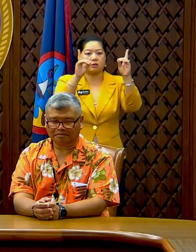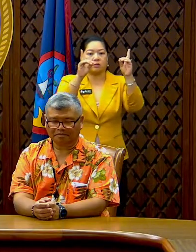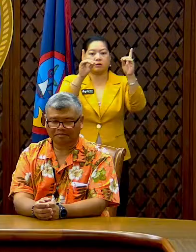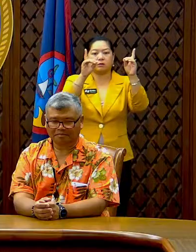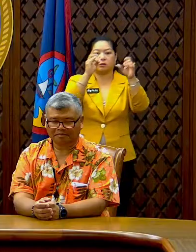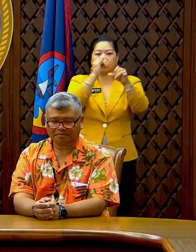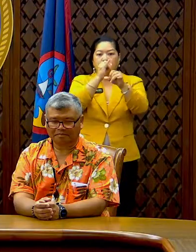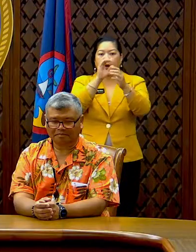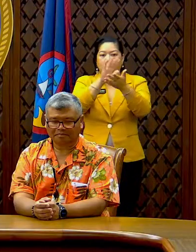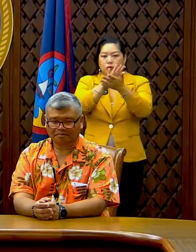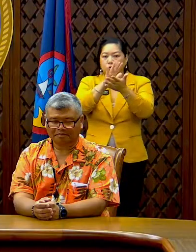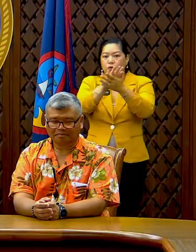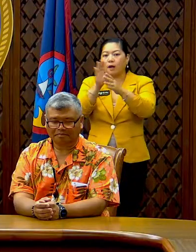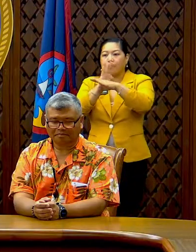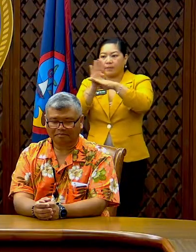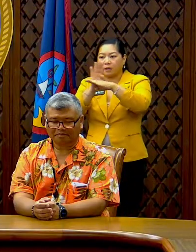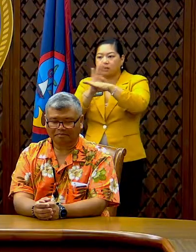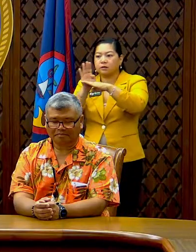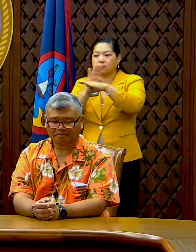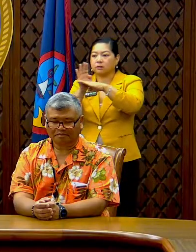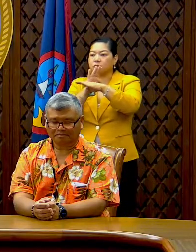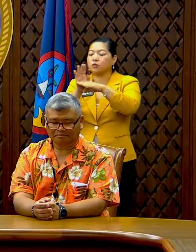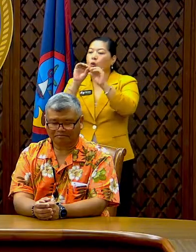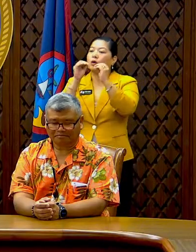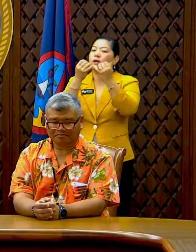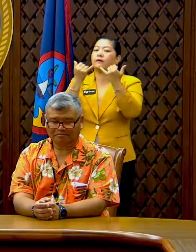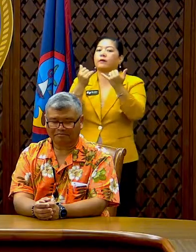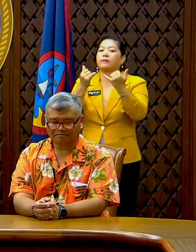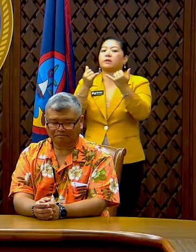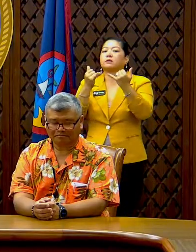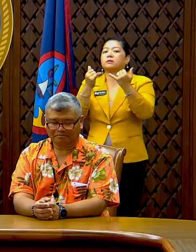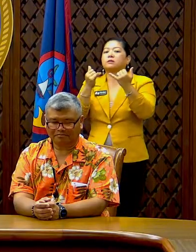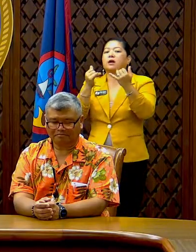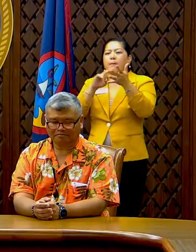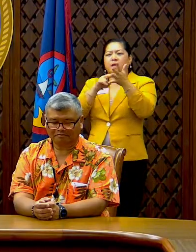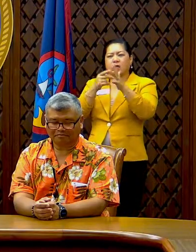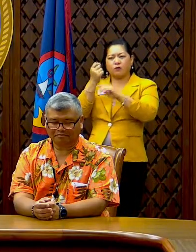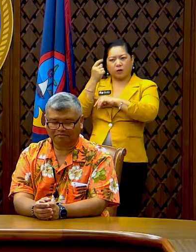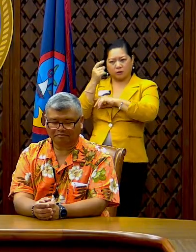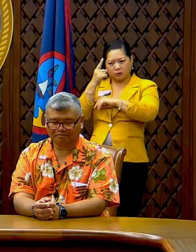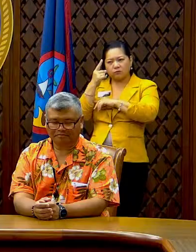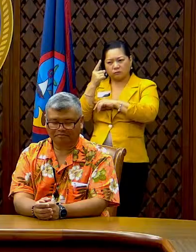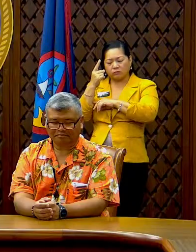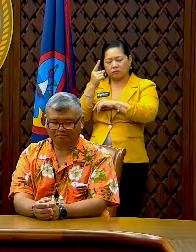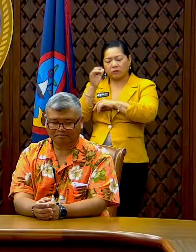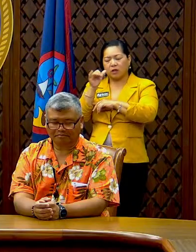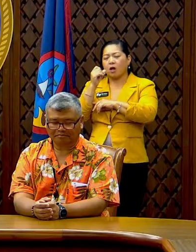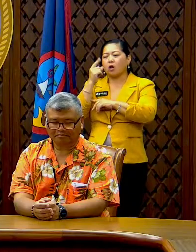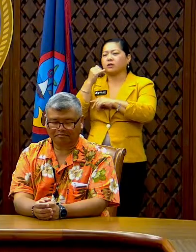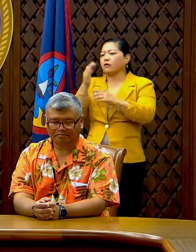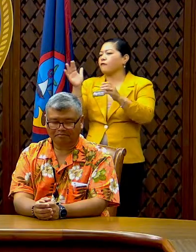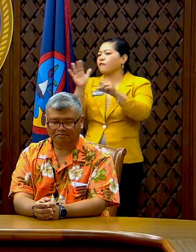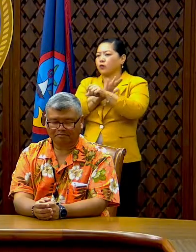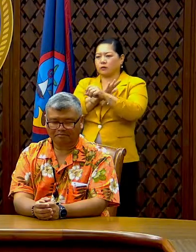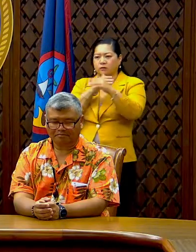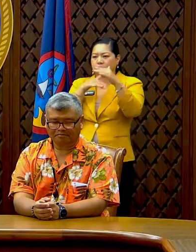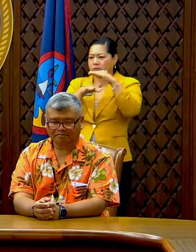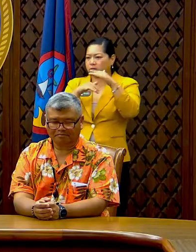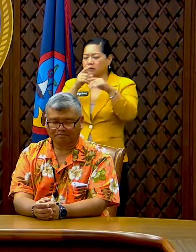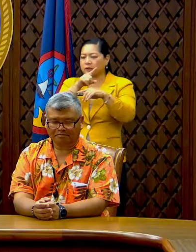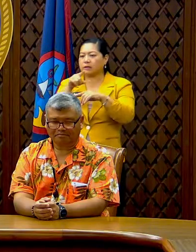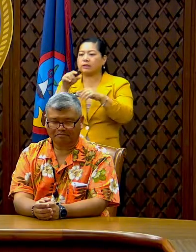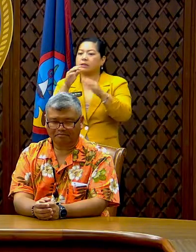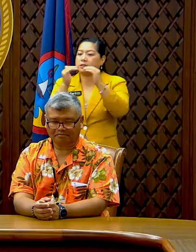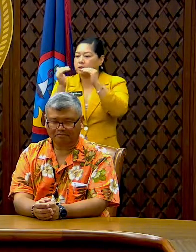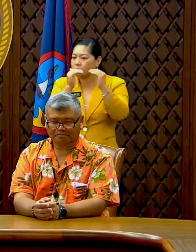institutions, businesses, and civic organizations to take meaningful steps toward ensuring full accessibility and